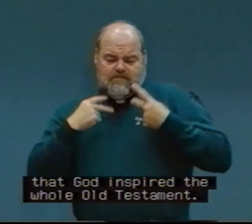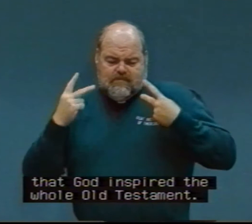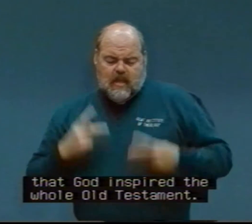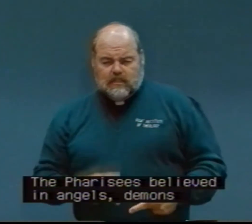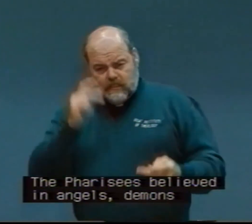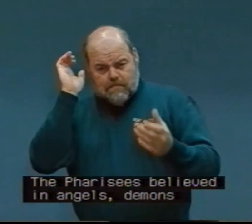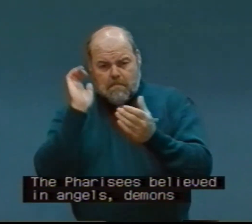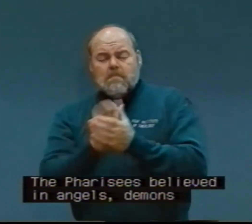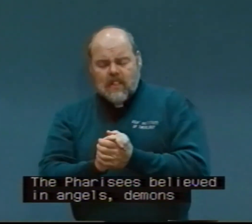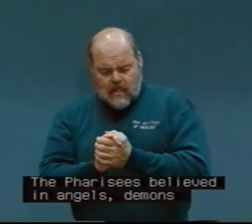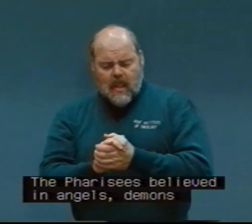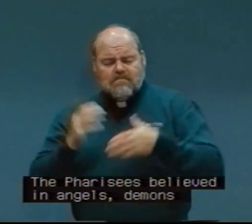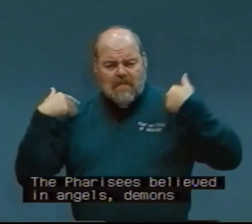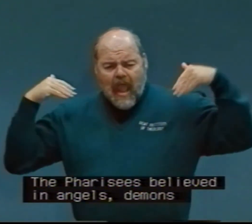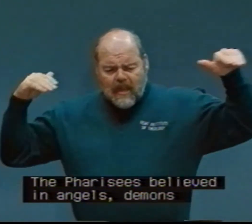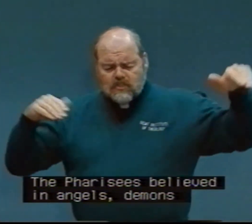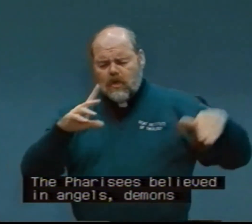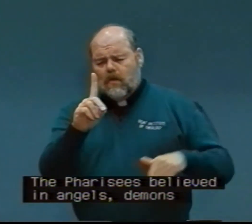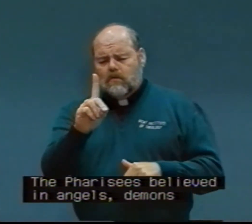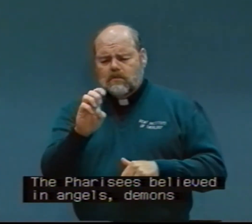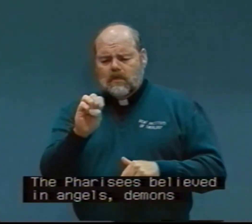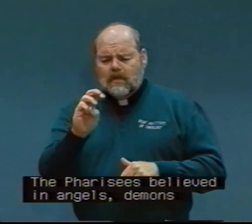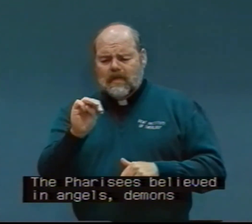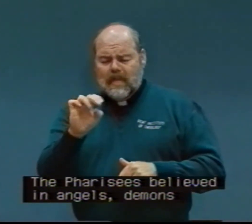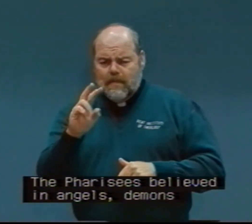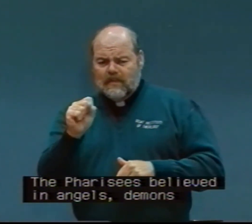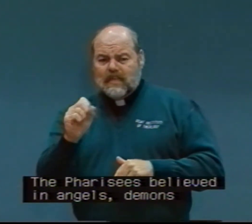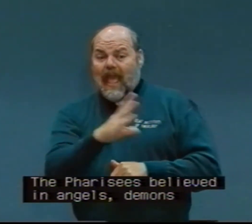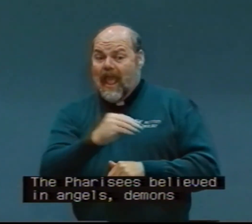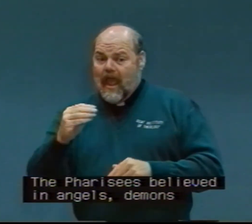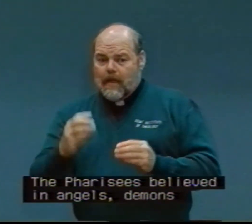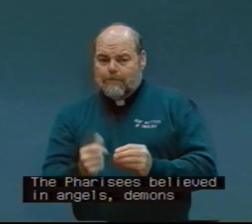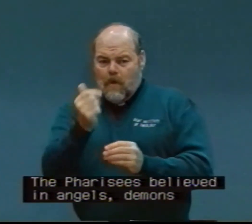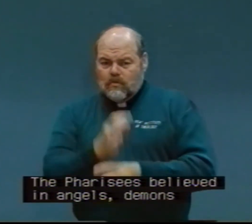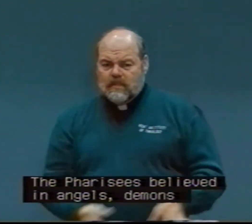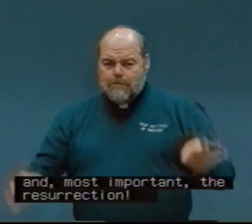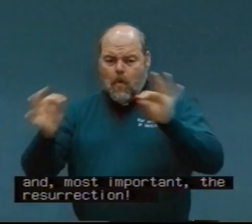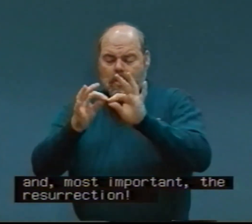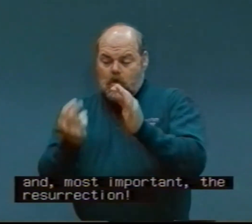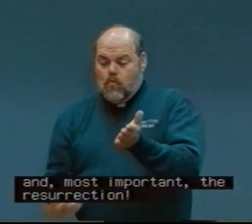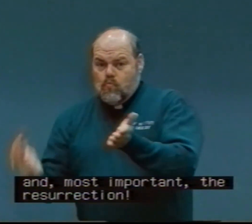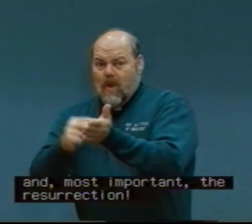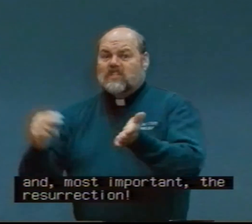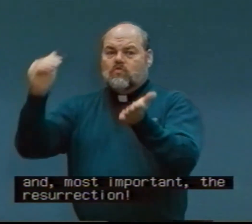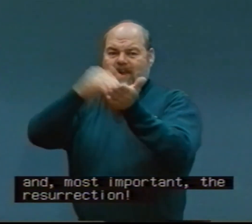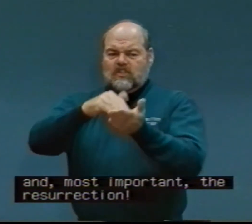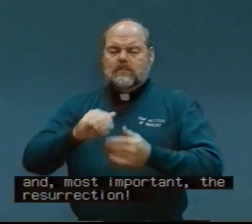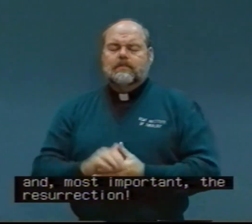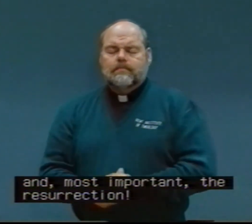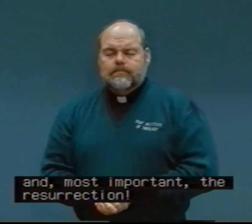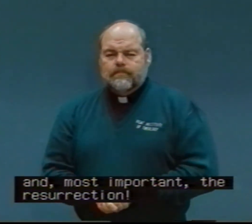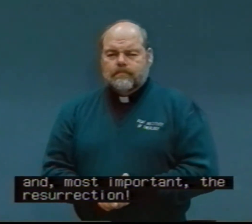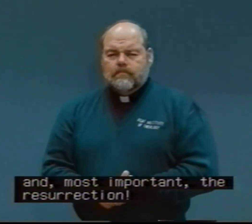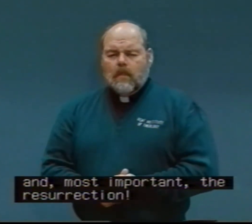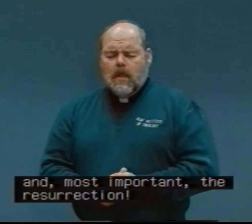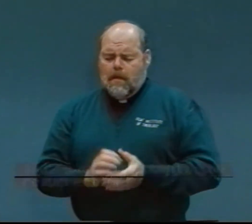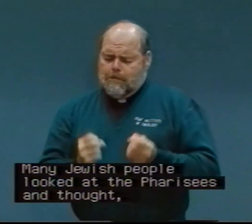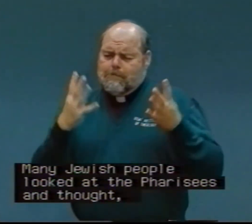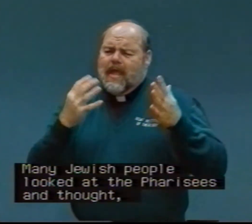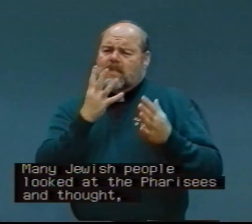Old Testament. The Pharisees believed in angels and demons, and most important, the